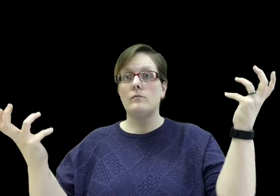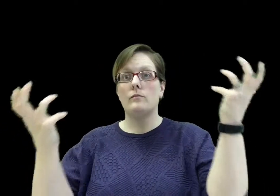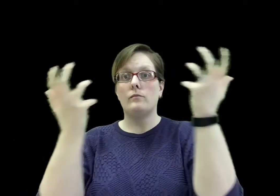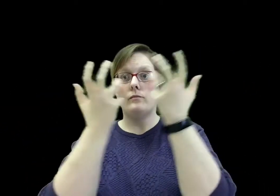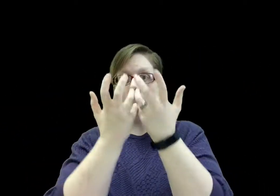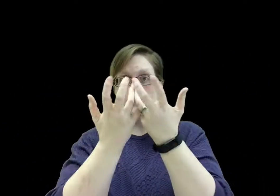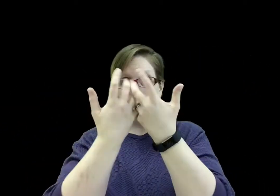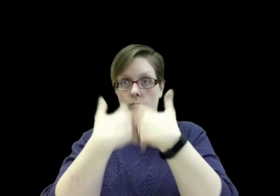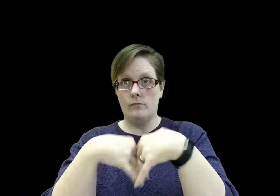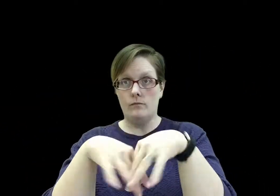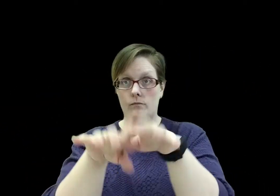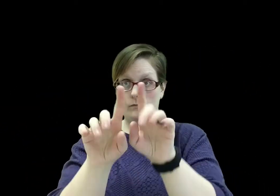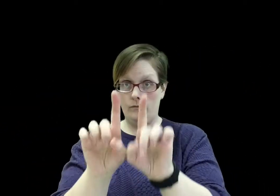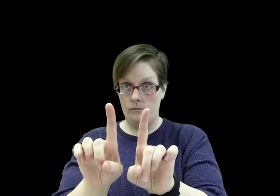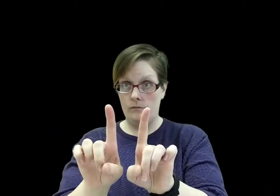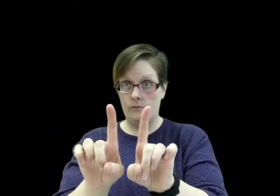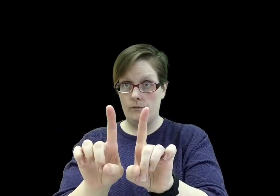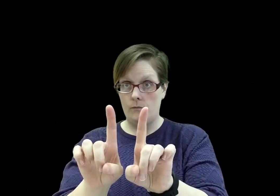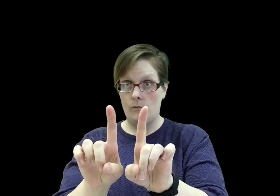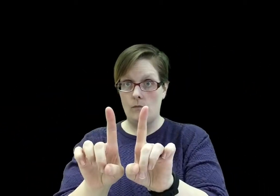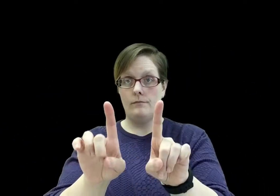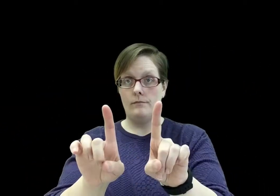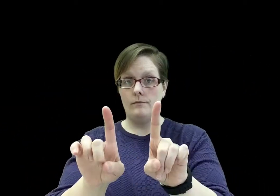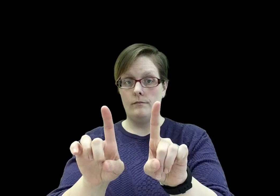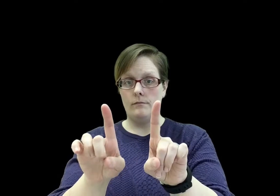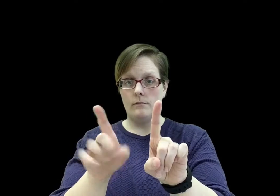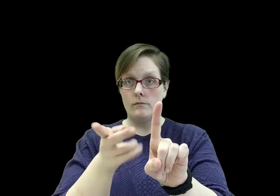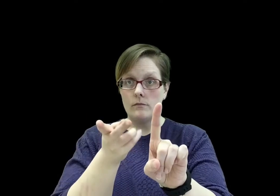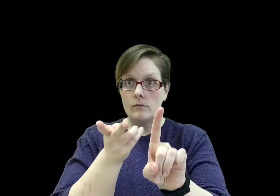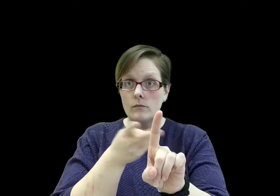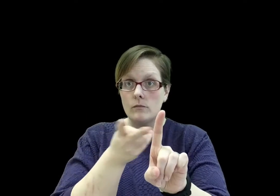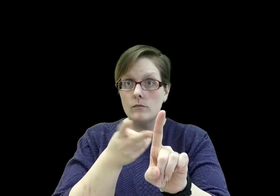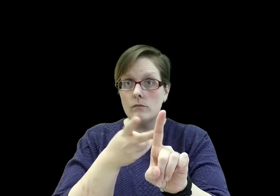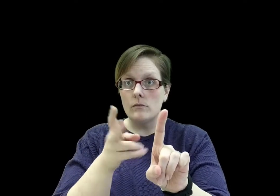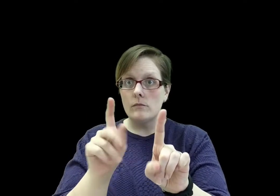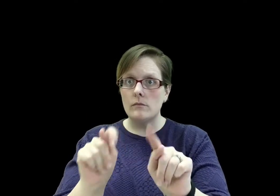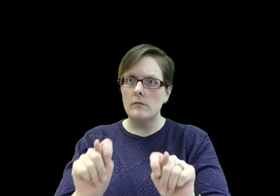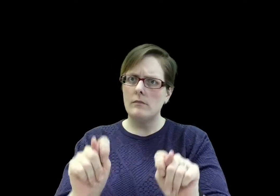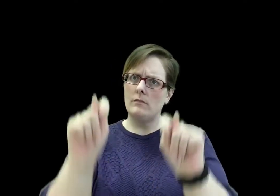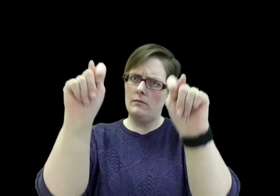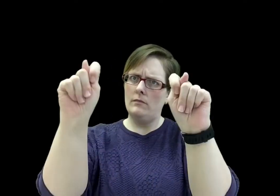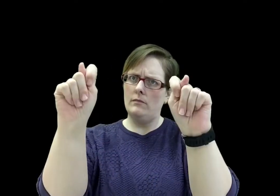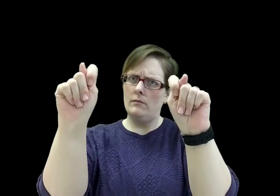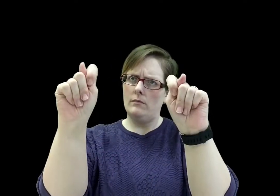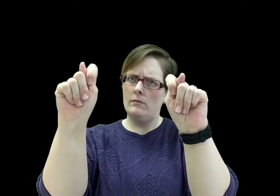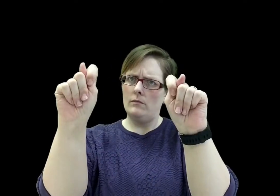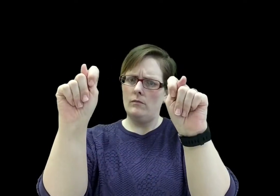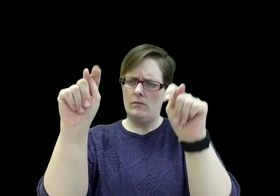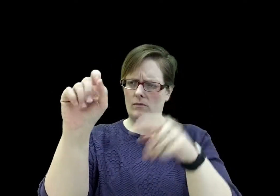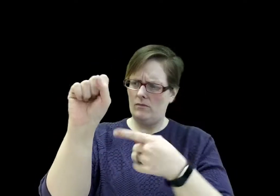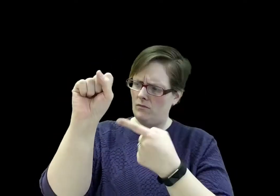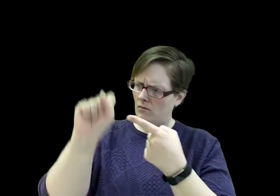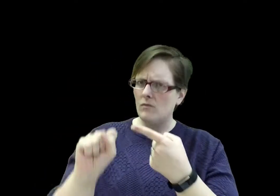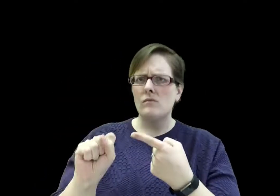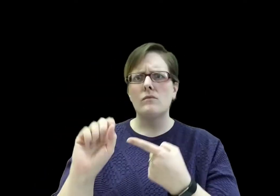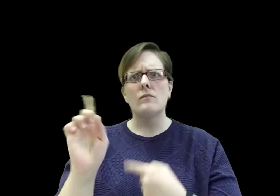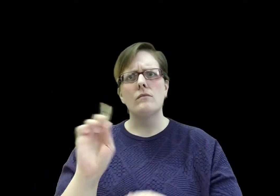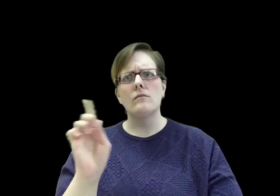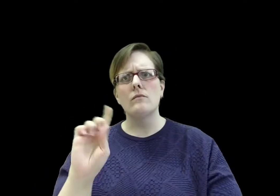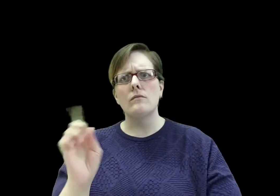plant and a short plant and cross-pollinated them. The two of them were both tall. Where